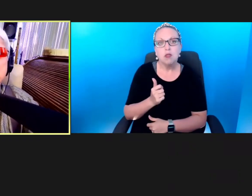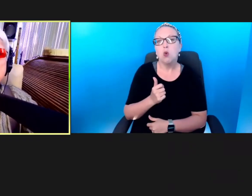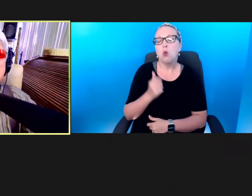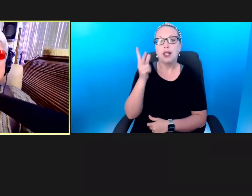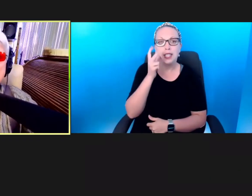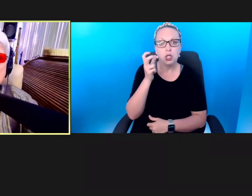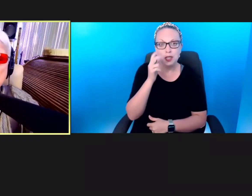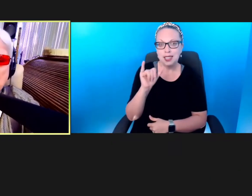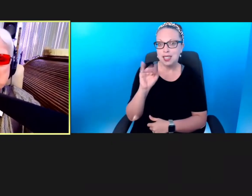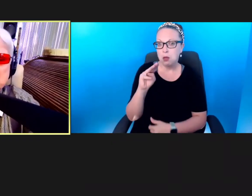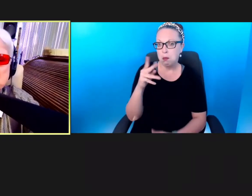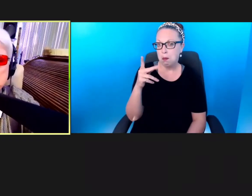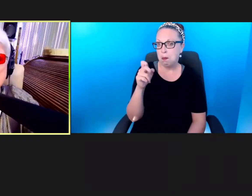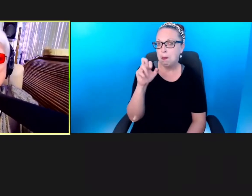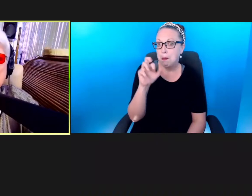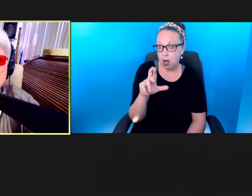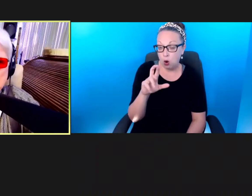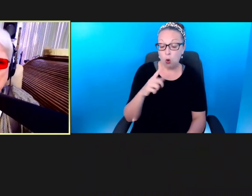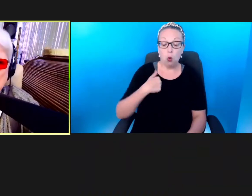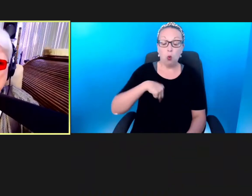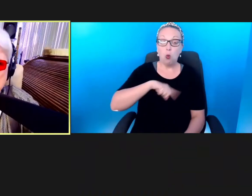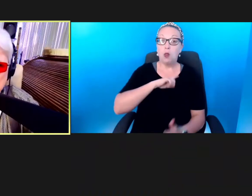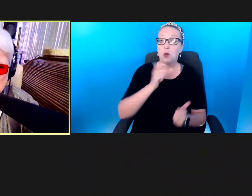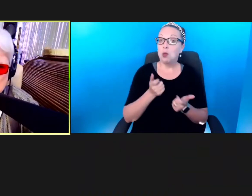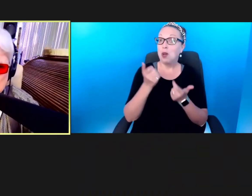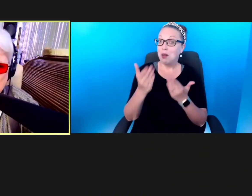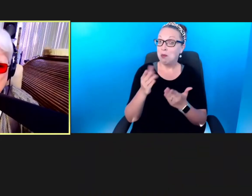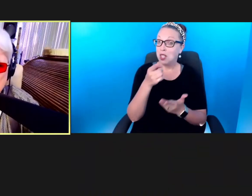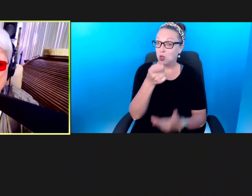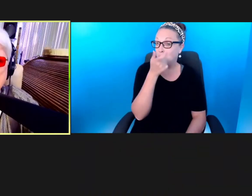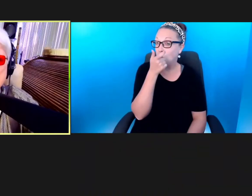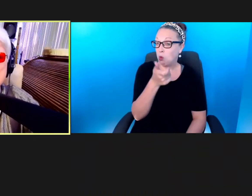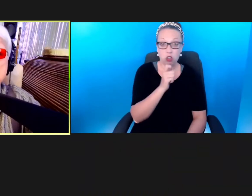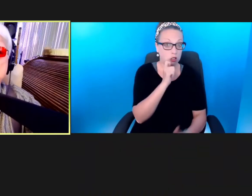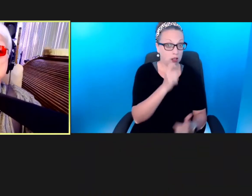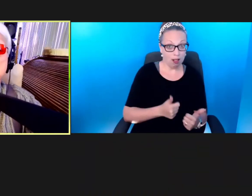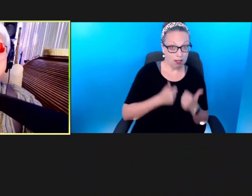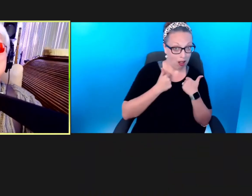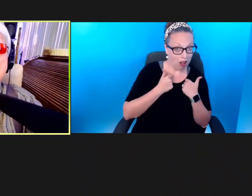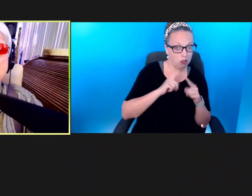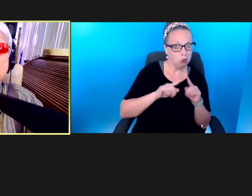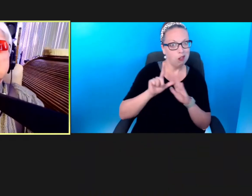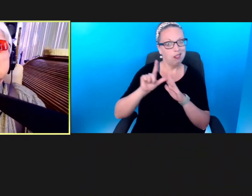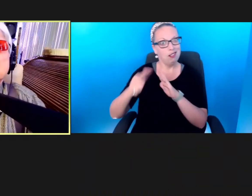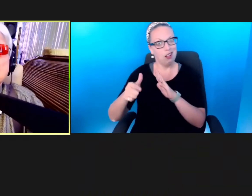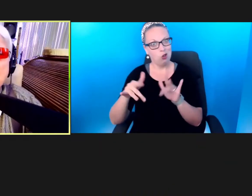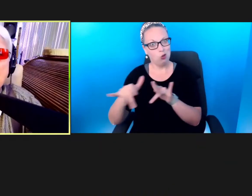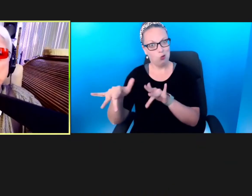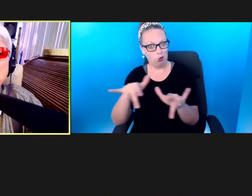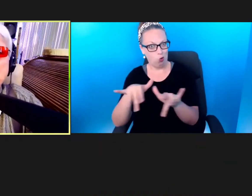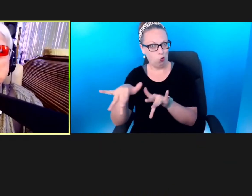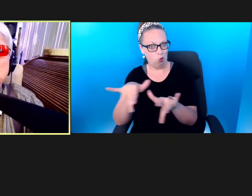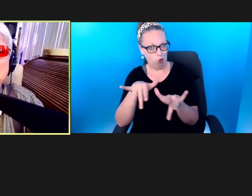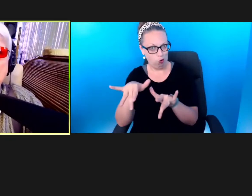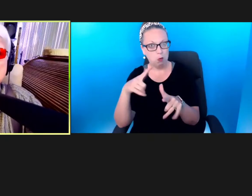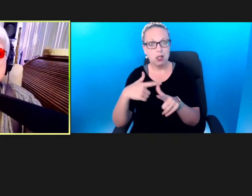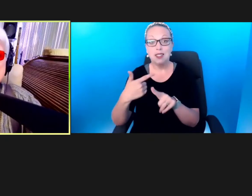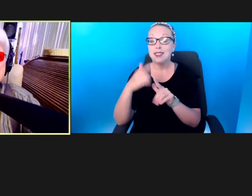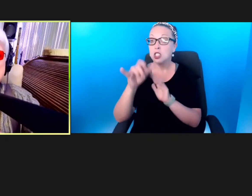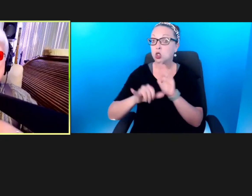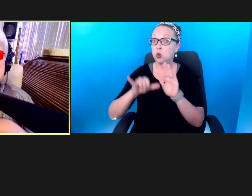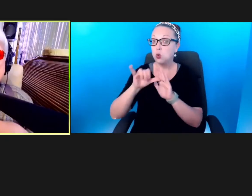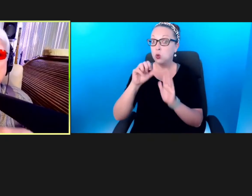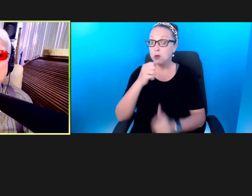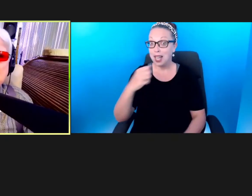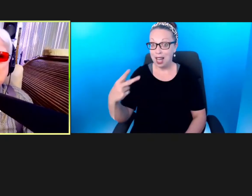we recommend that you watch the show in its recorded form. Then YouTube's application comes